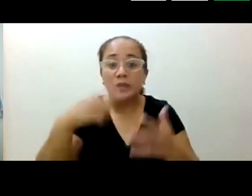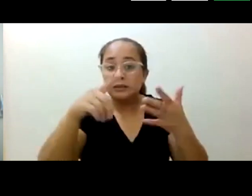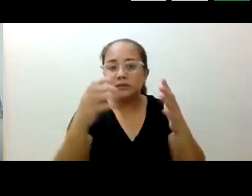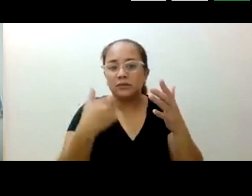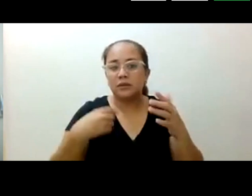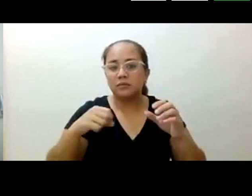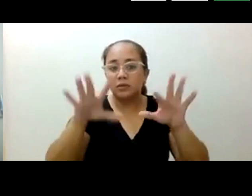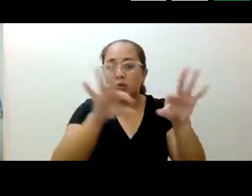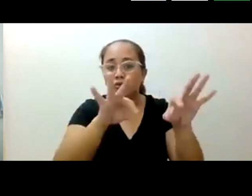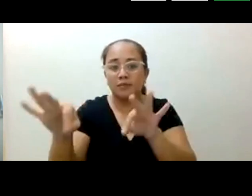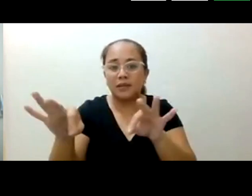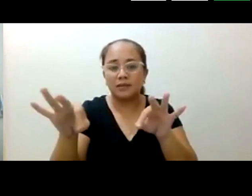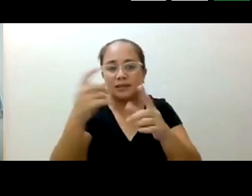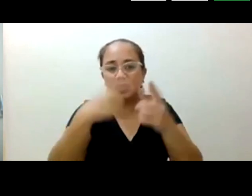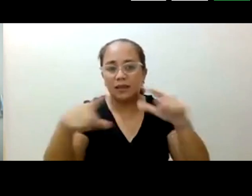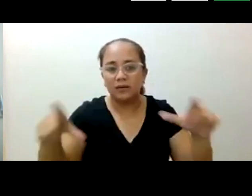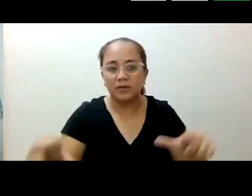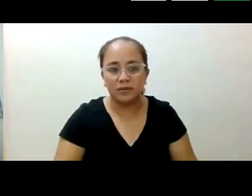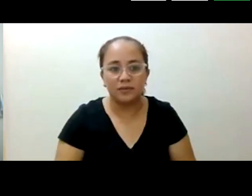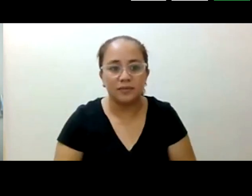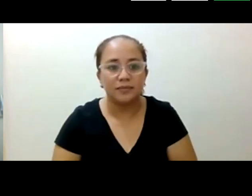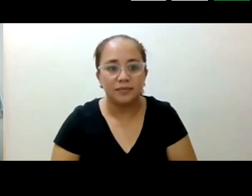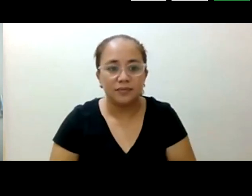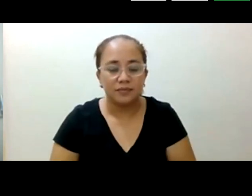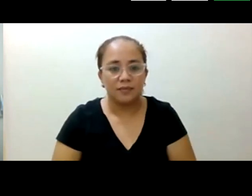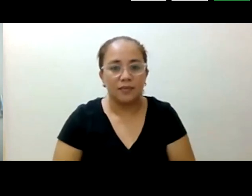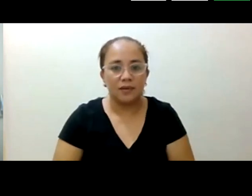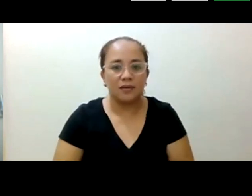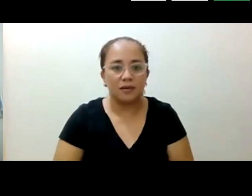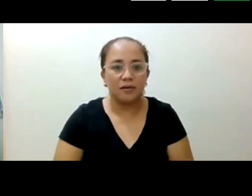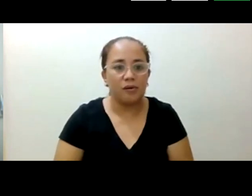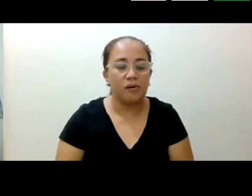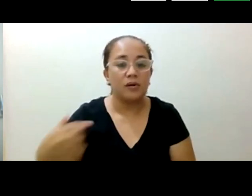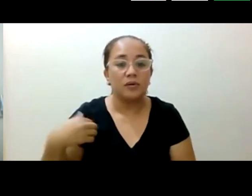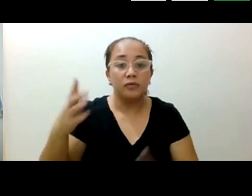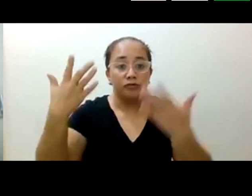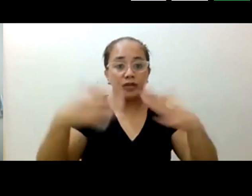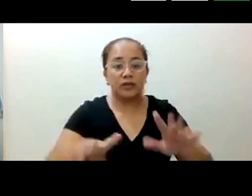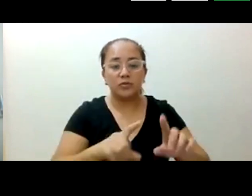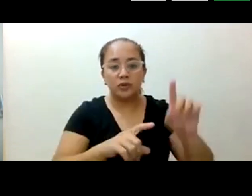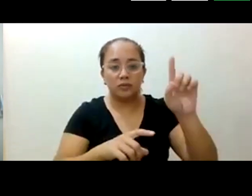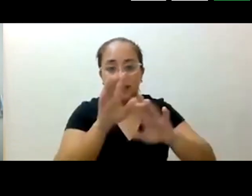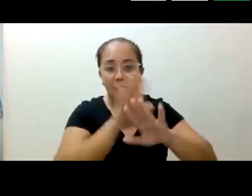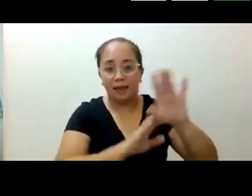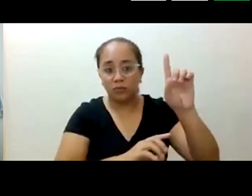Language. So the first thing we do when we're finished with the one-handed signs,